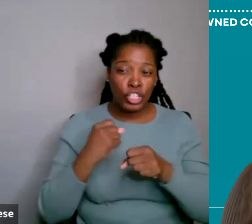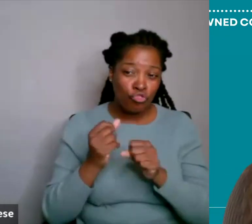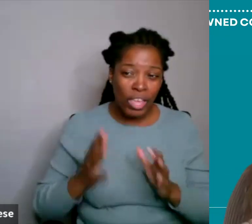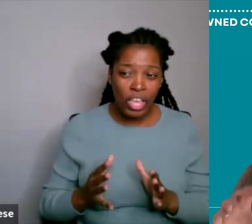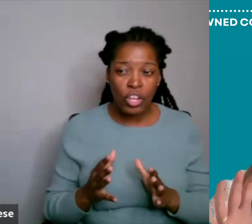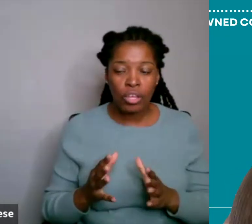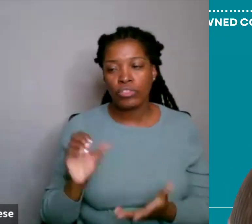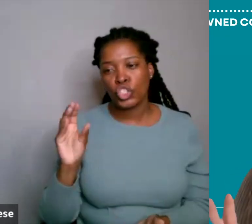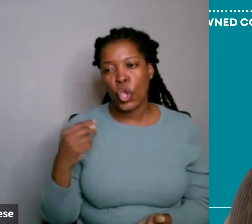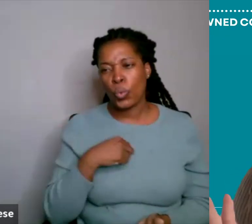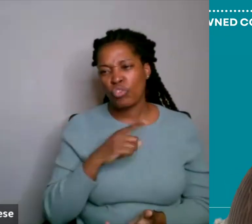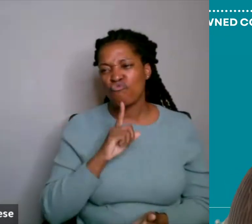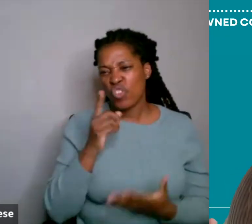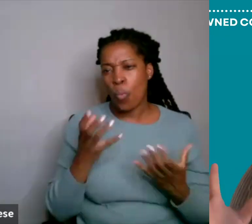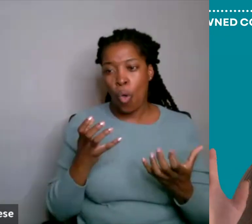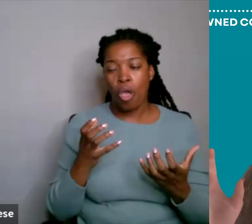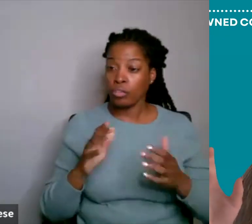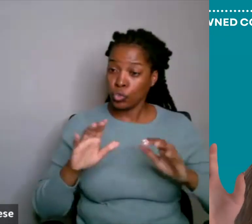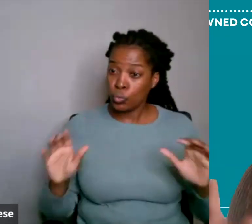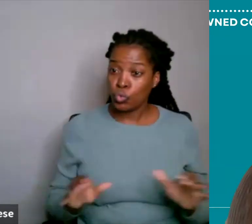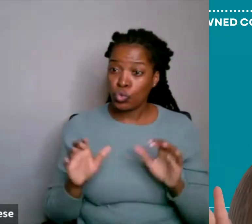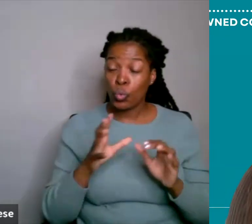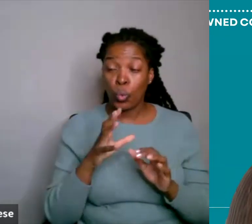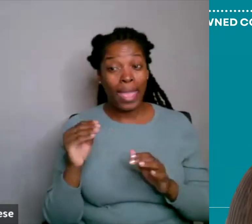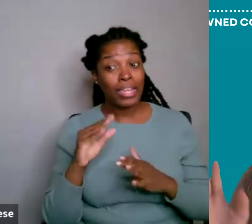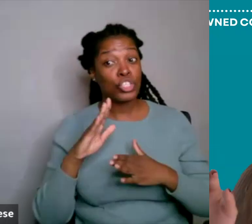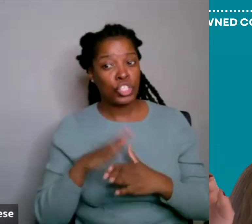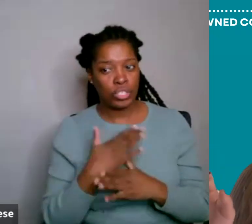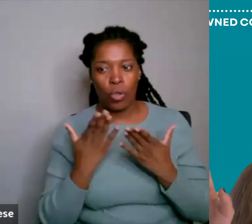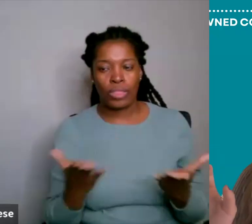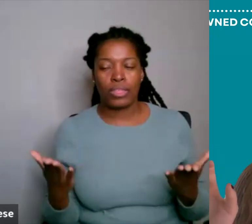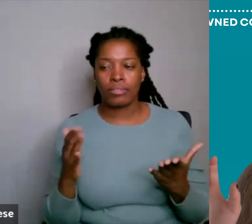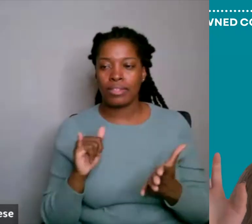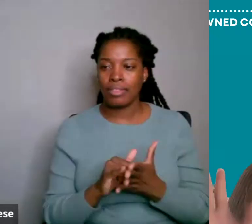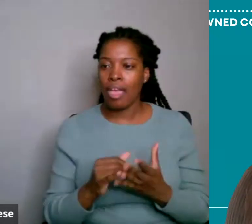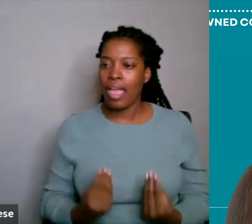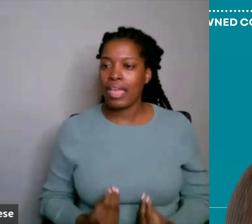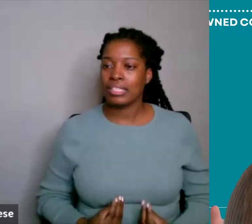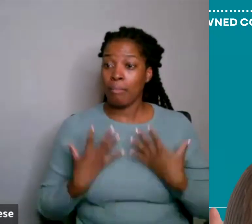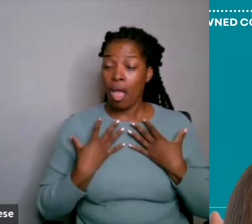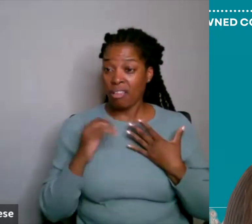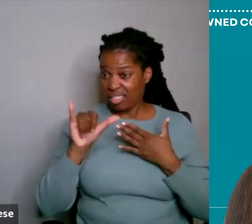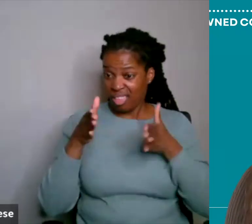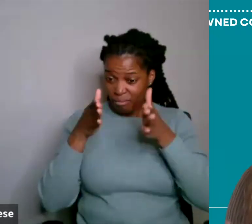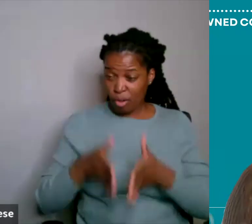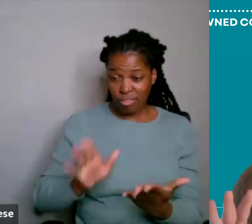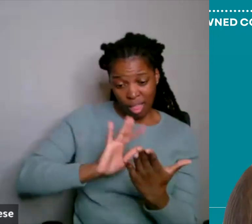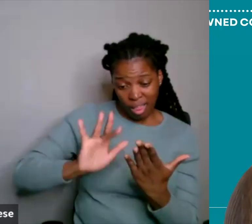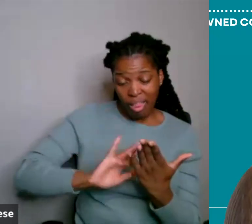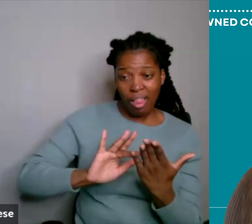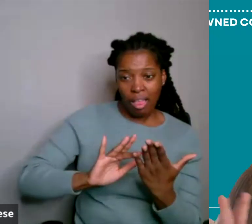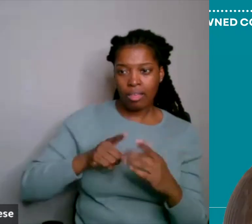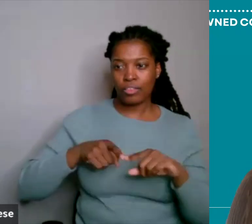creators. And so we really want to do and share things that inspire that scroller